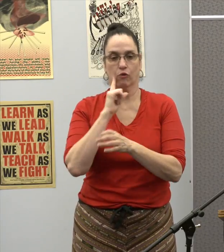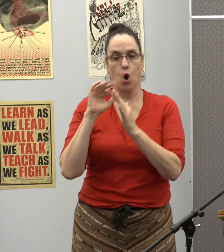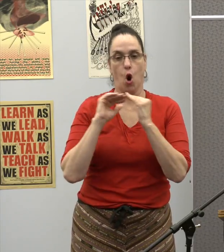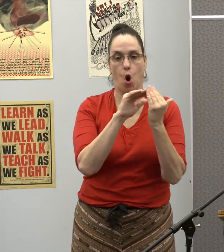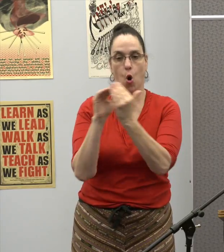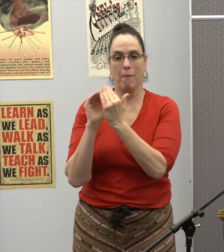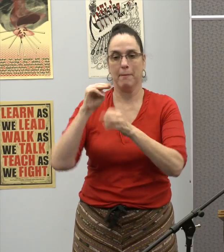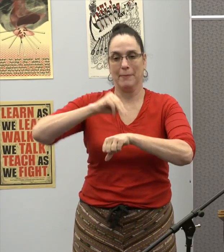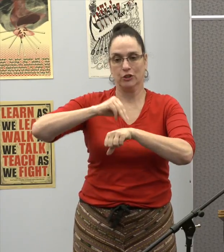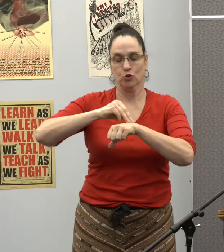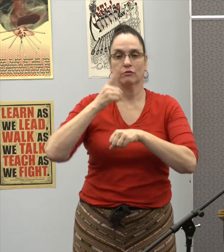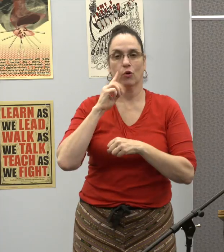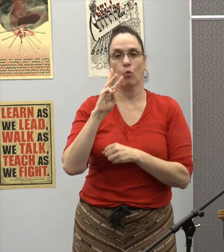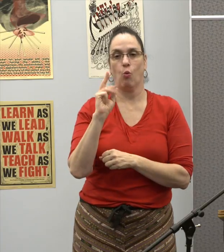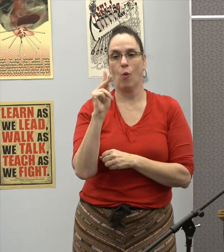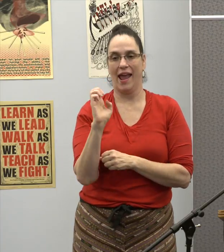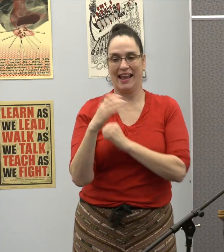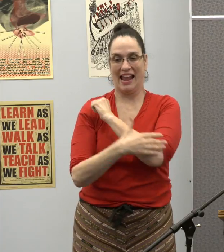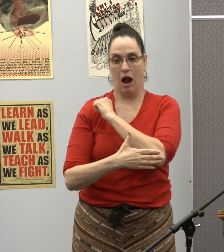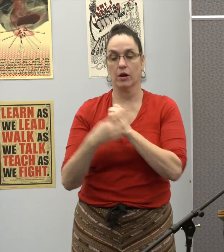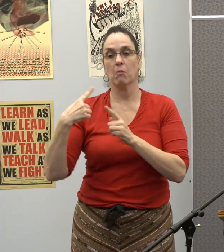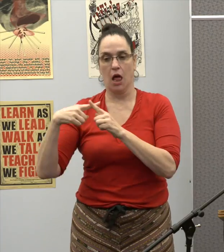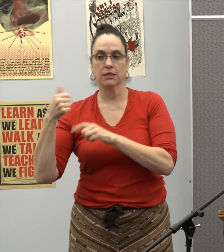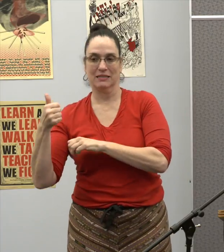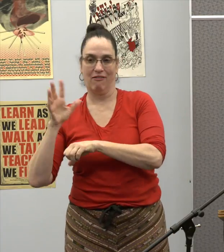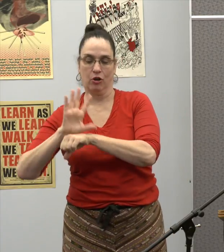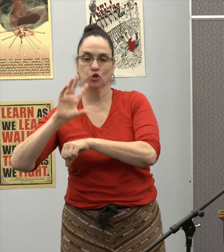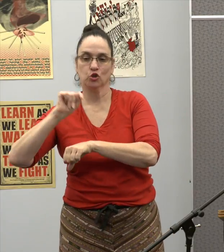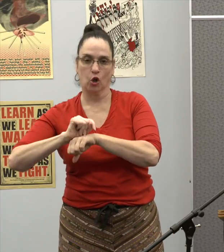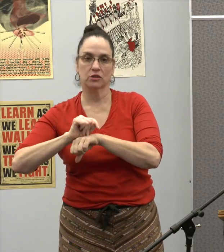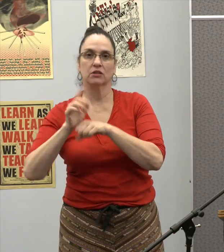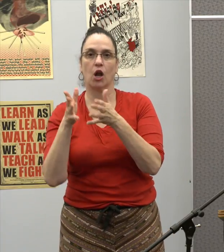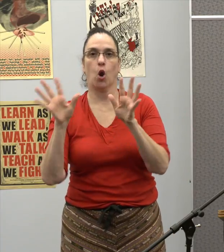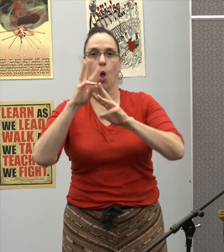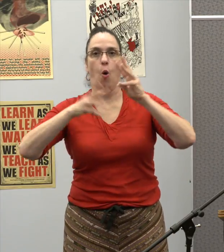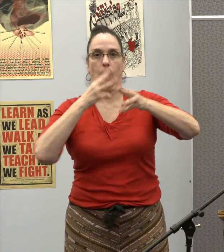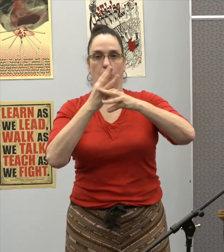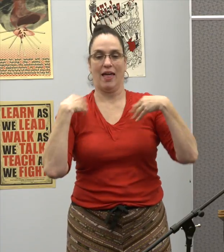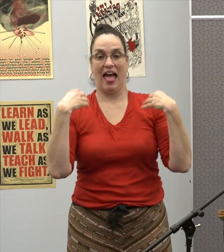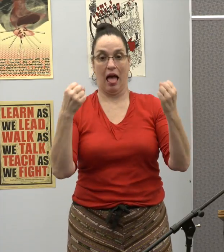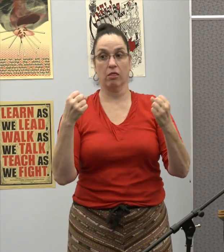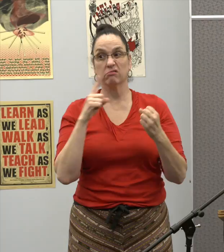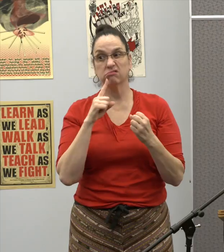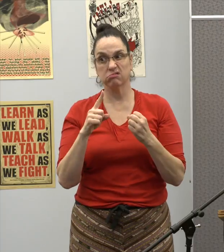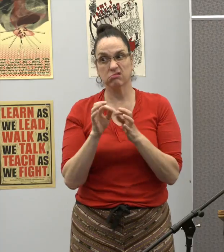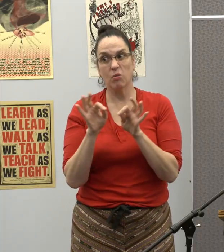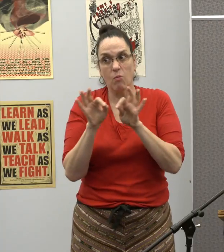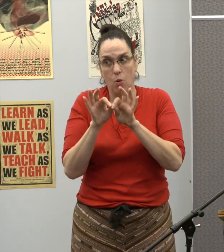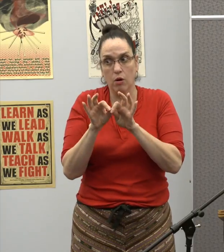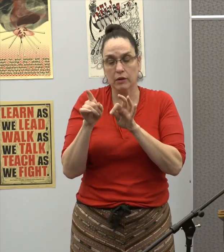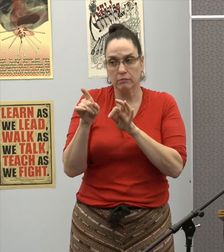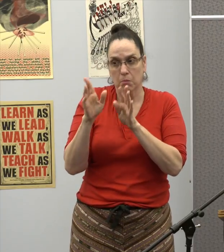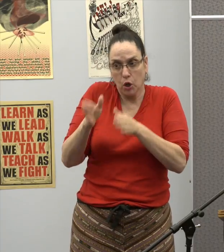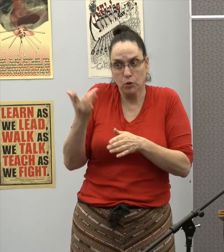Wake County and a consultant in global health. He was instrumental in getting the North Carolina Board